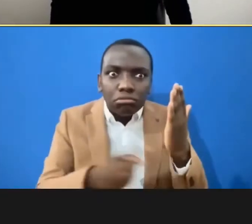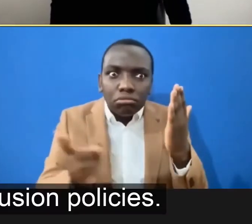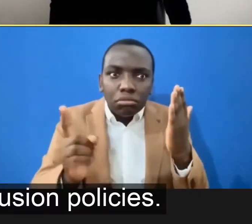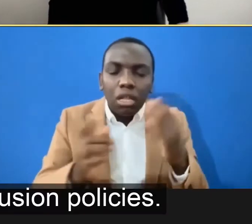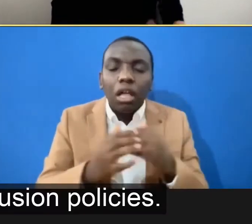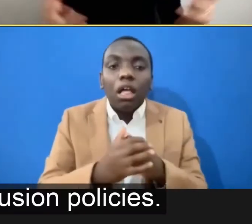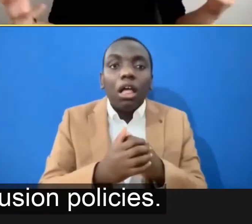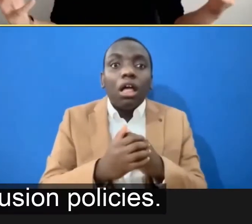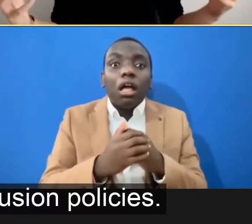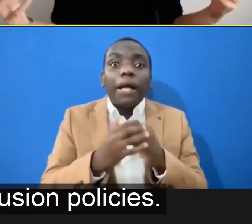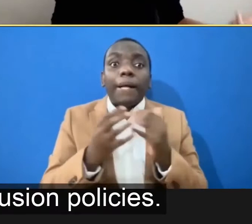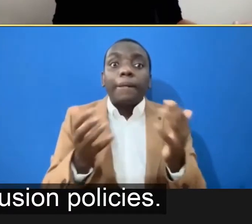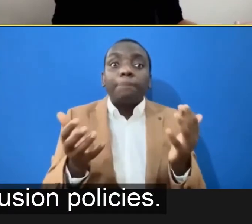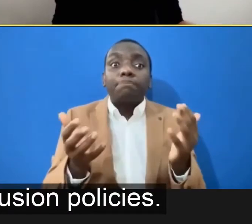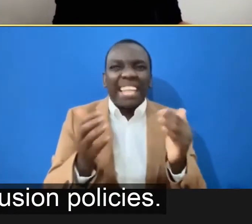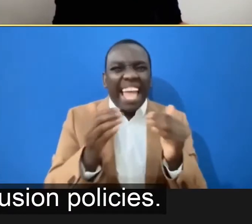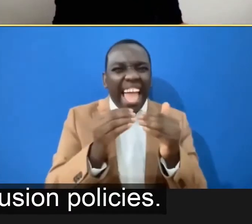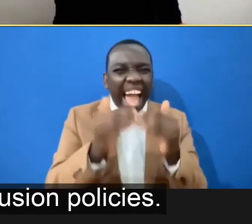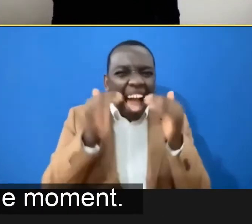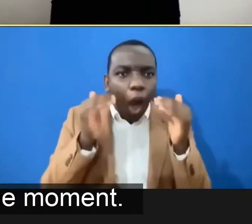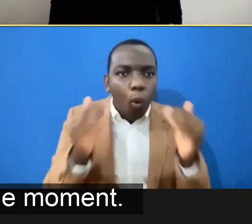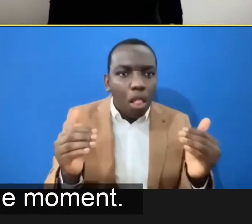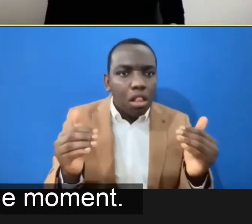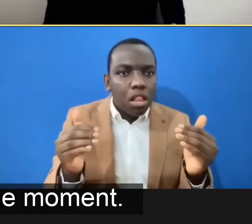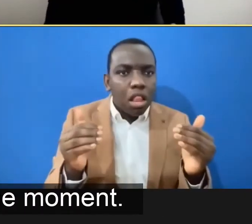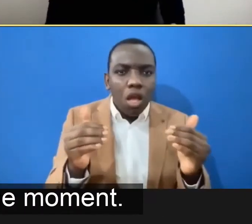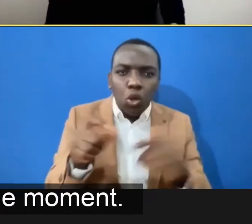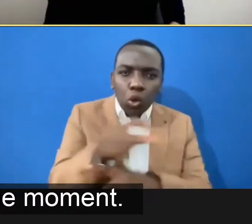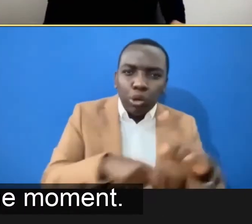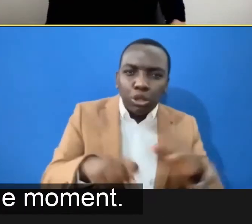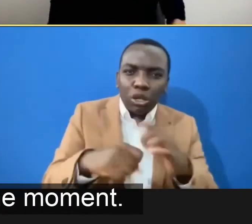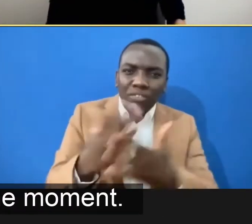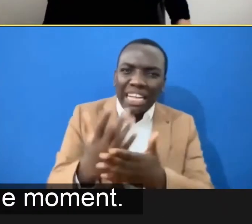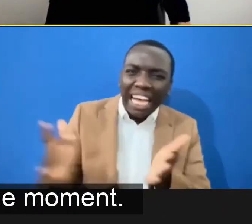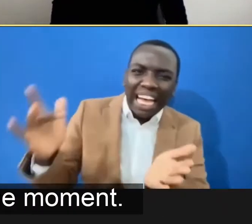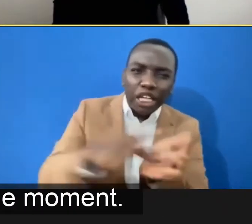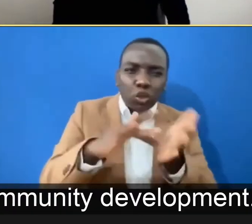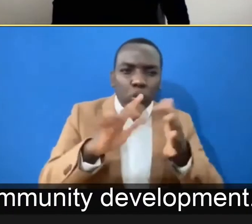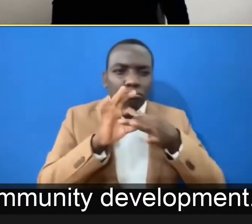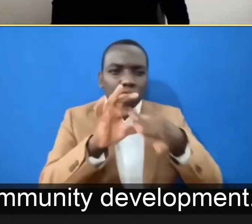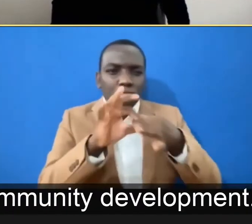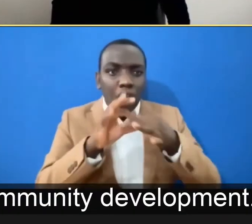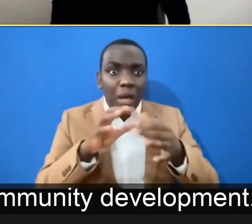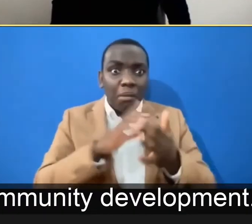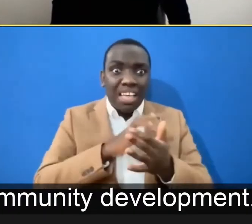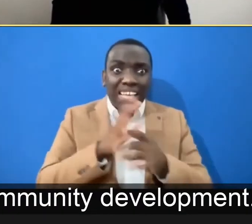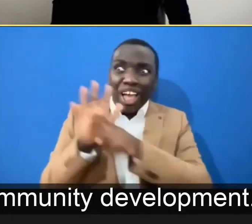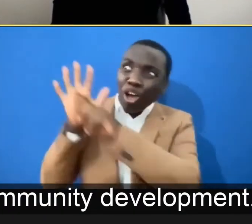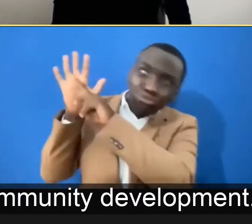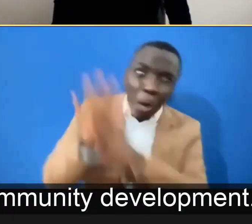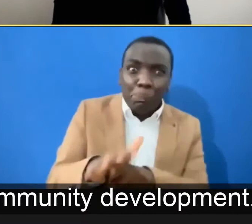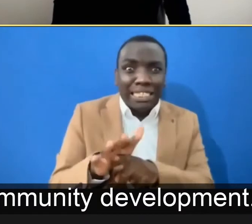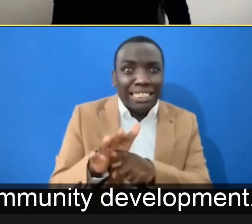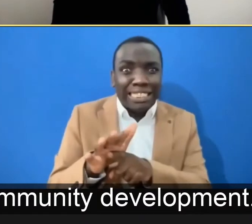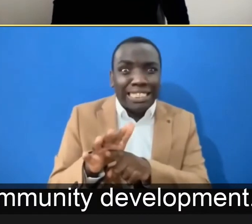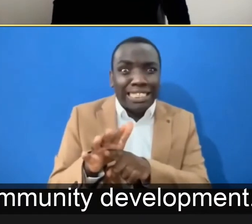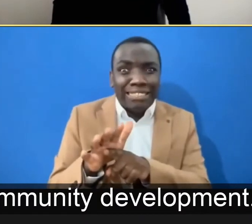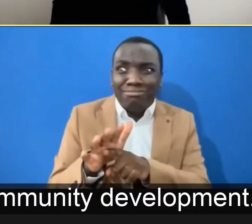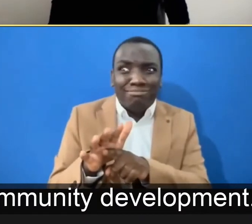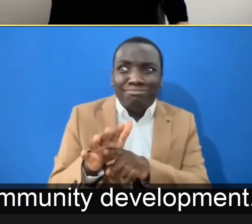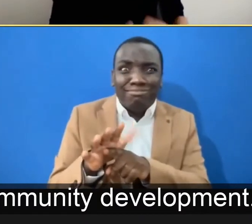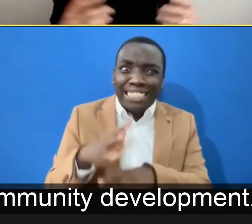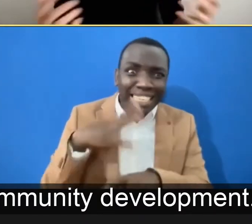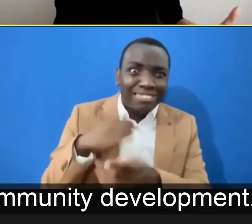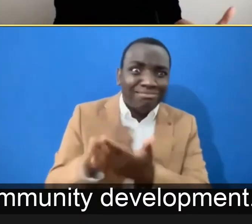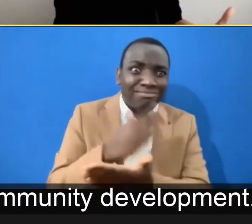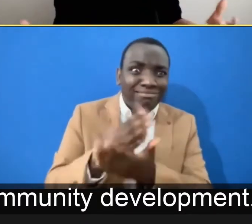Equality, diversion and inclusion policies. They are big words at the moment. And equality is a